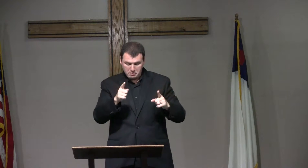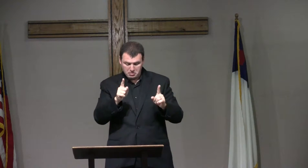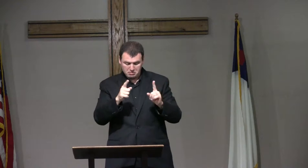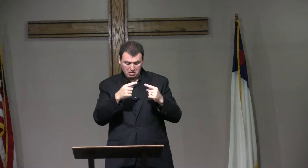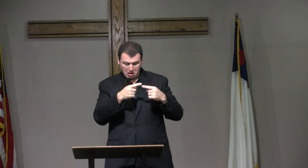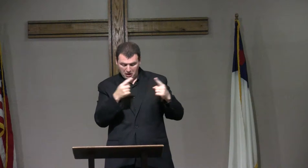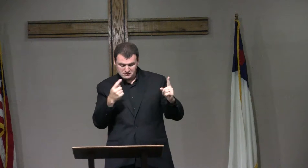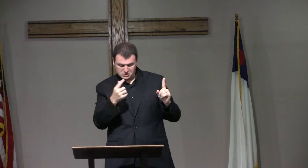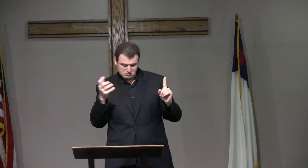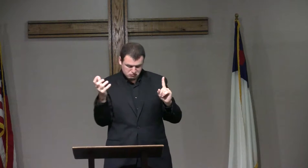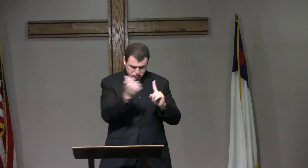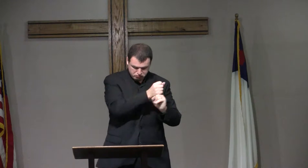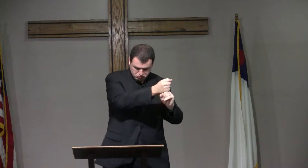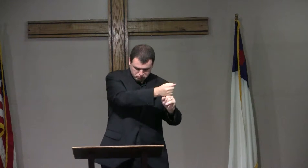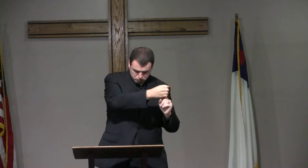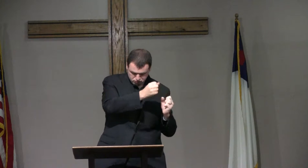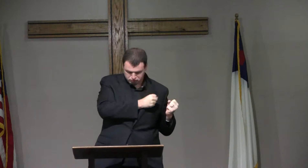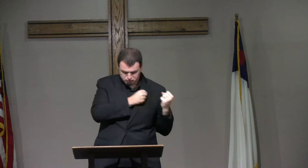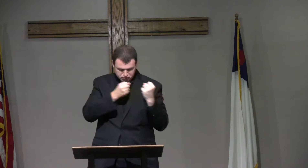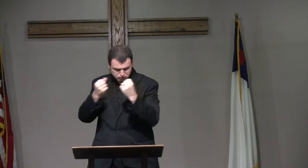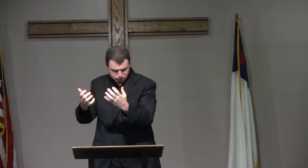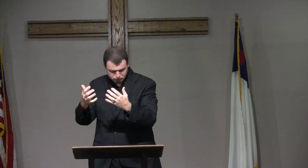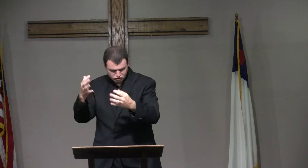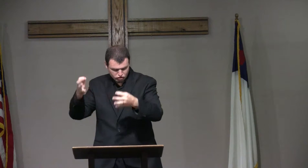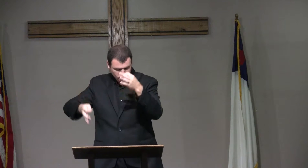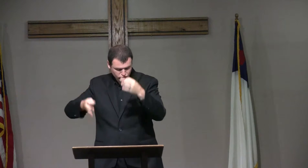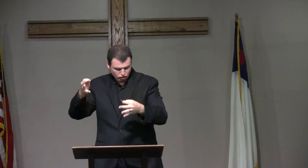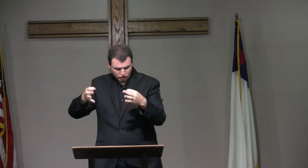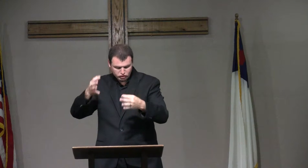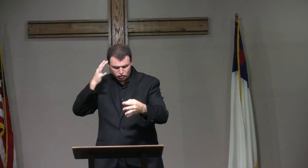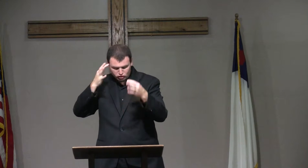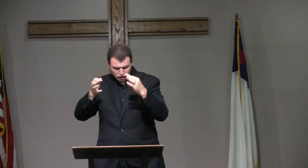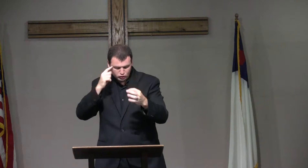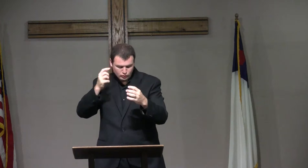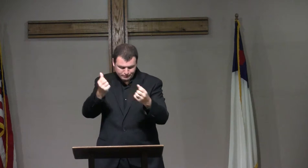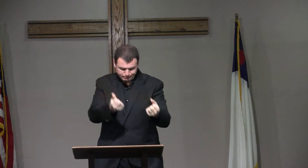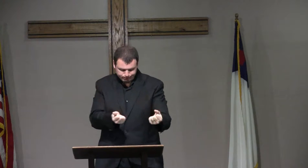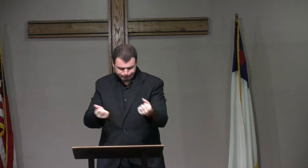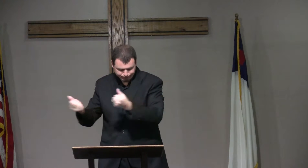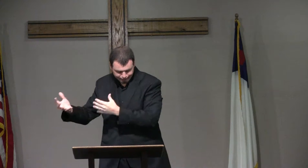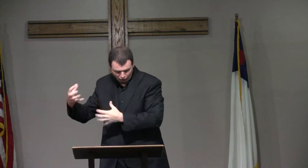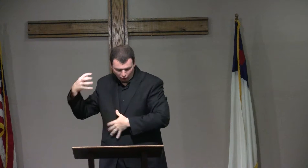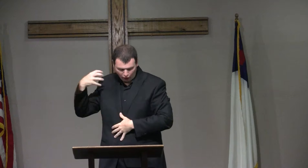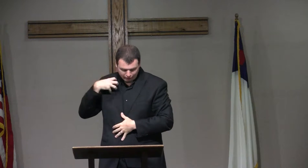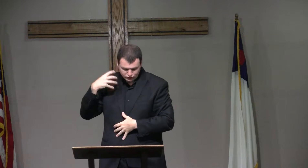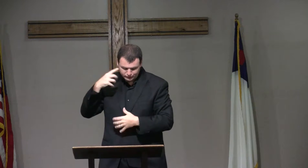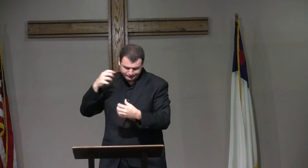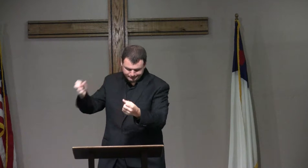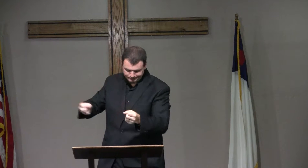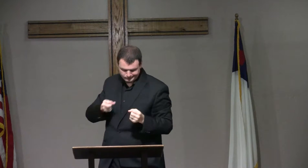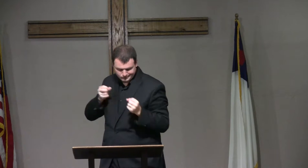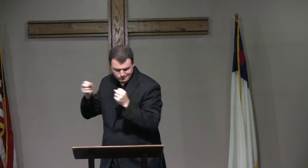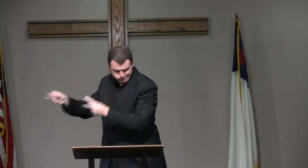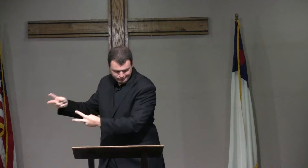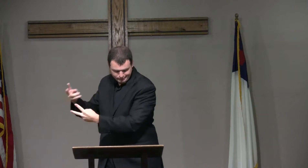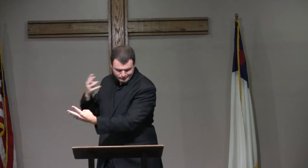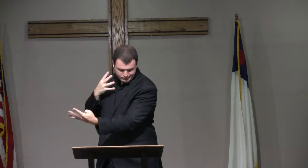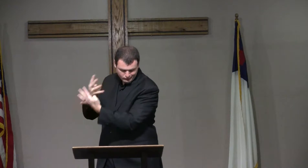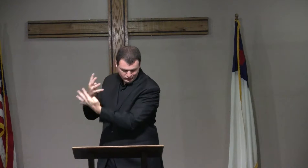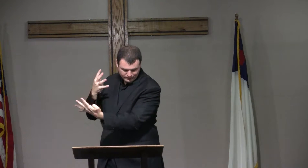time the adversary deliver thee to the judge, and the judge deliver thee to the officer, and thou be cast